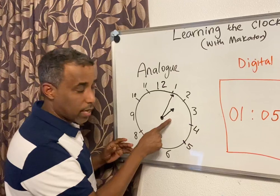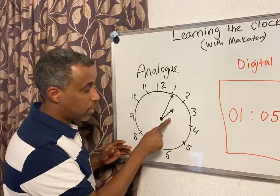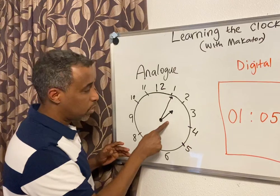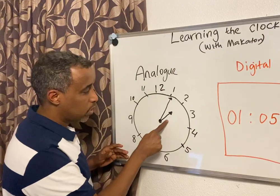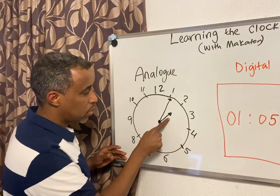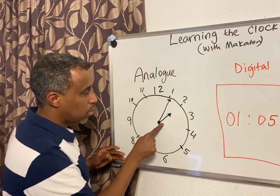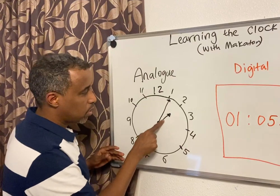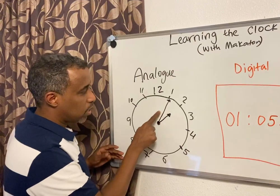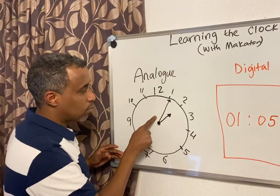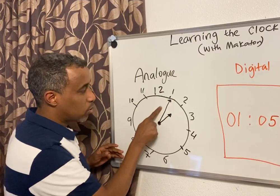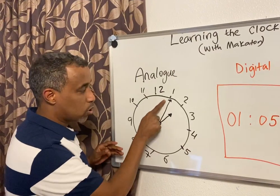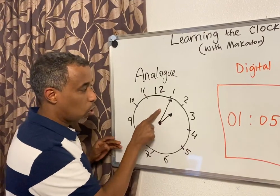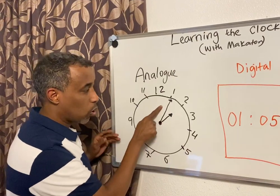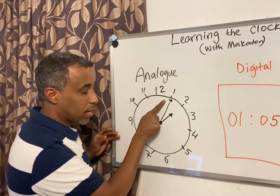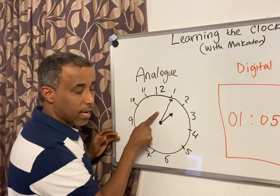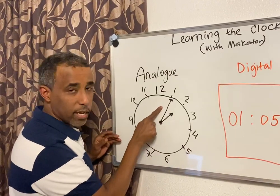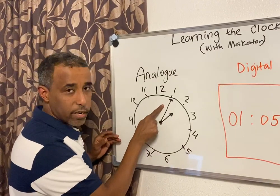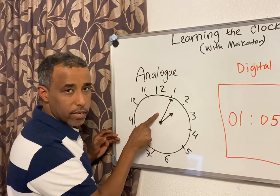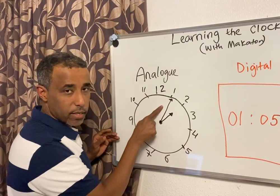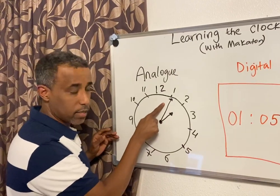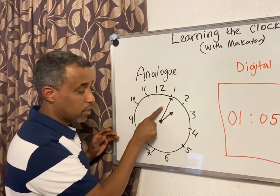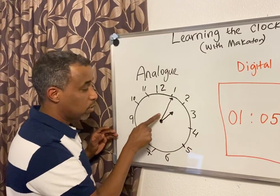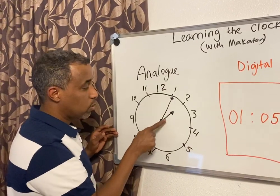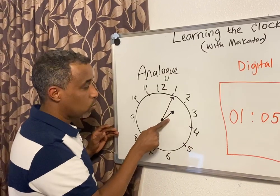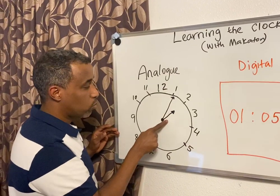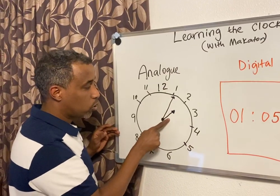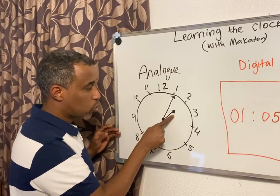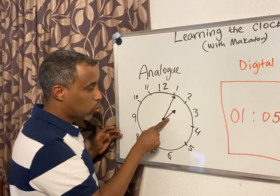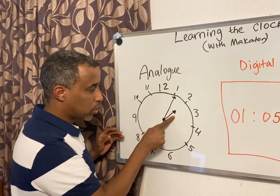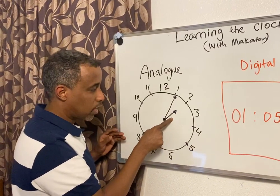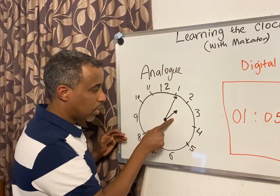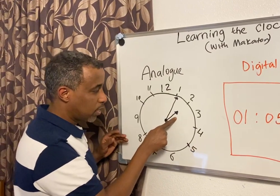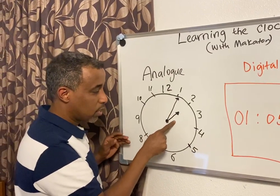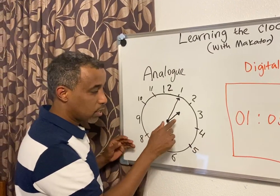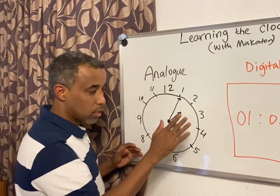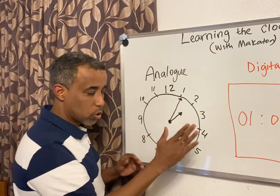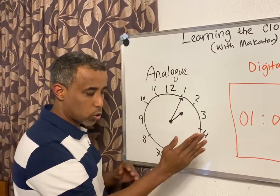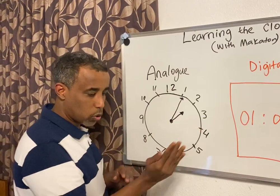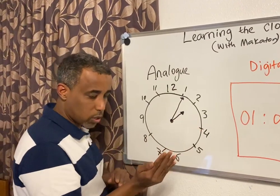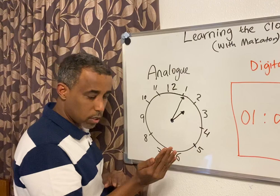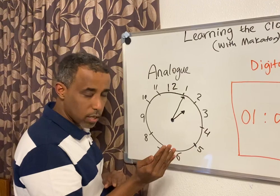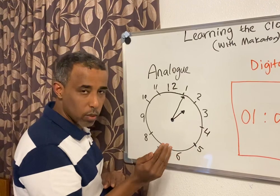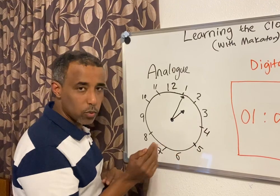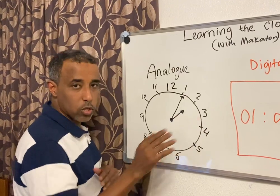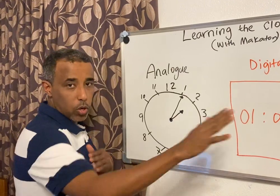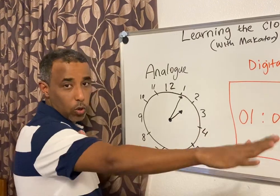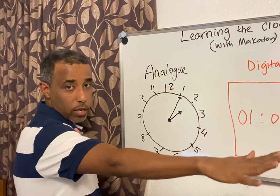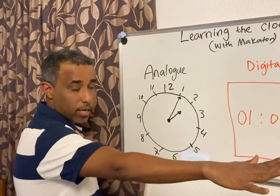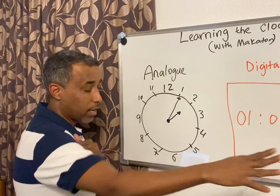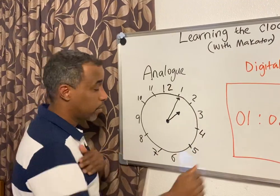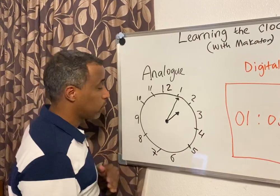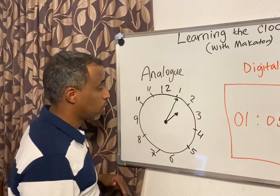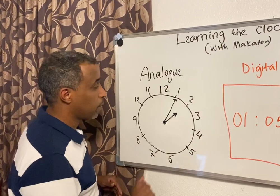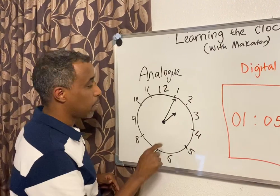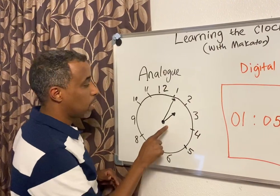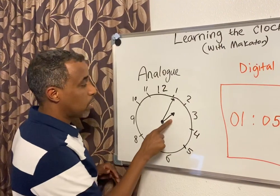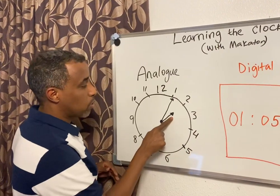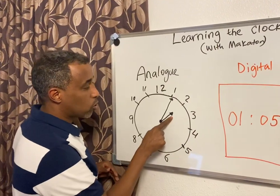hand, one is long hand. One short hand, short, one is long hand. Okay, the